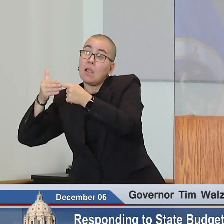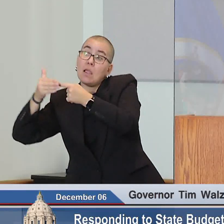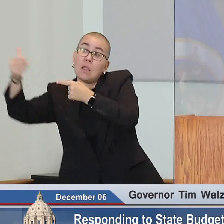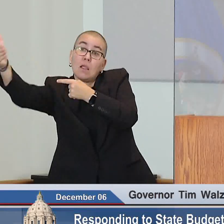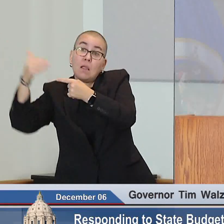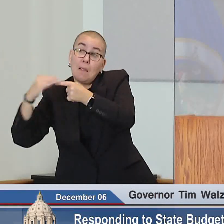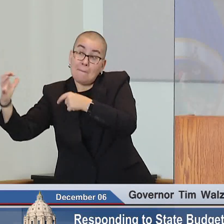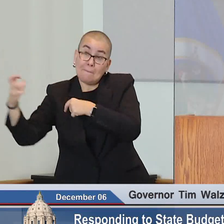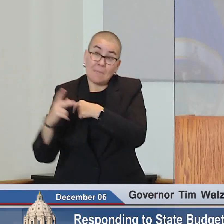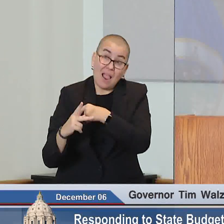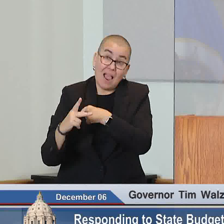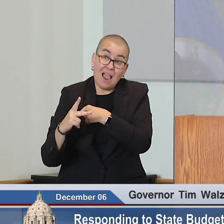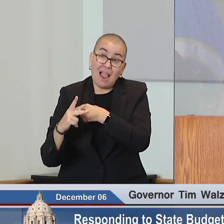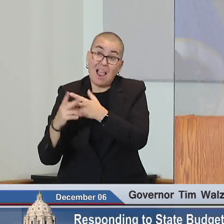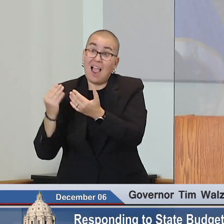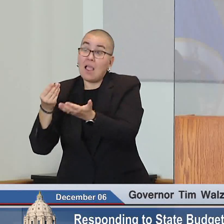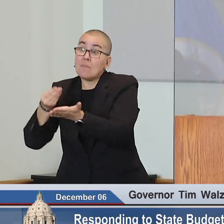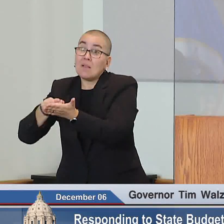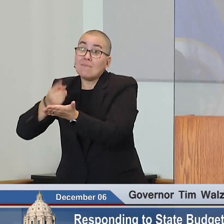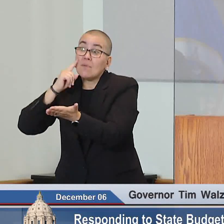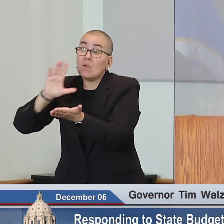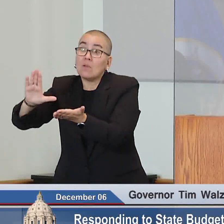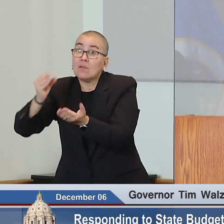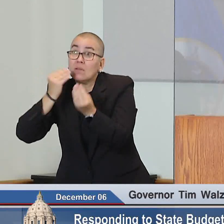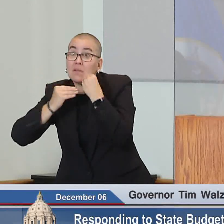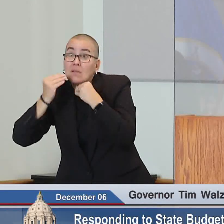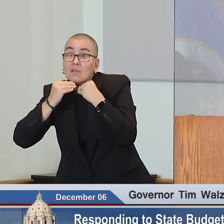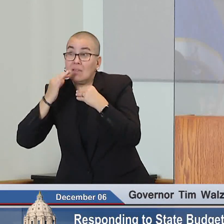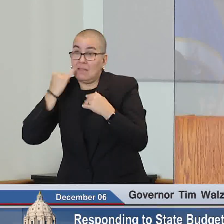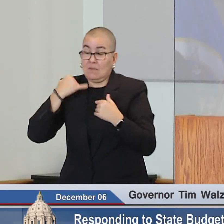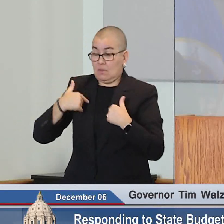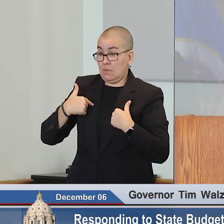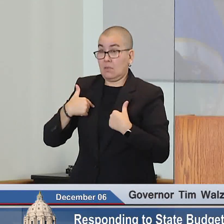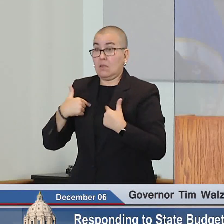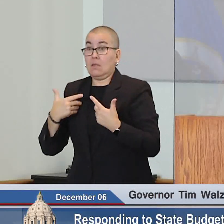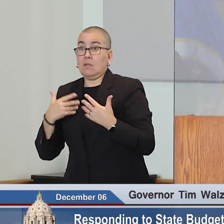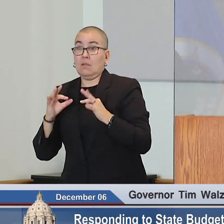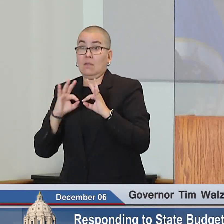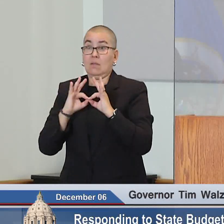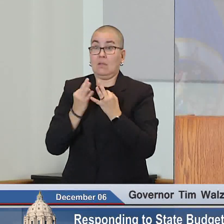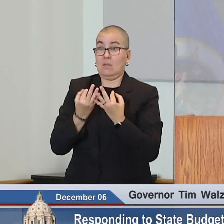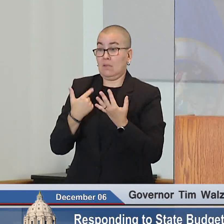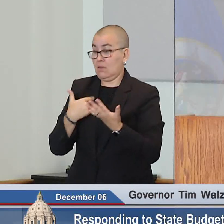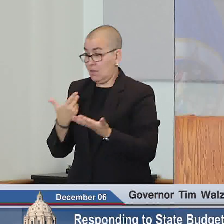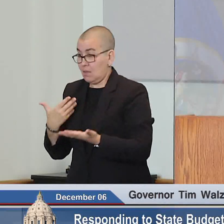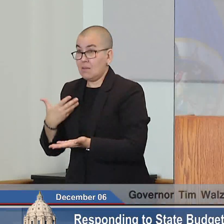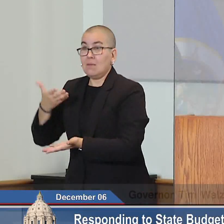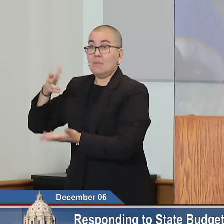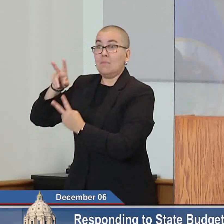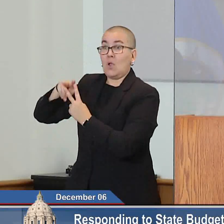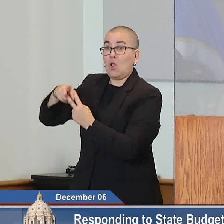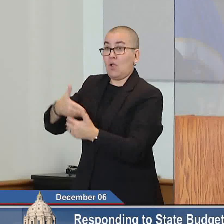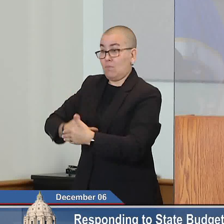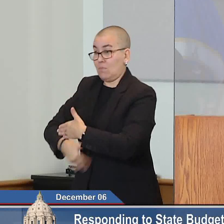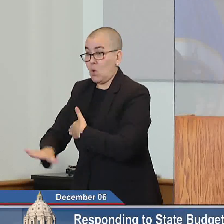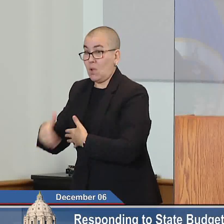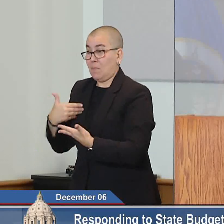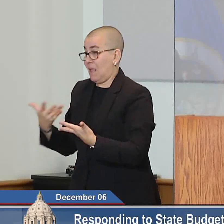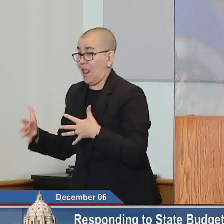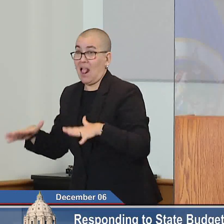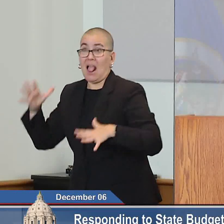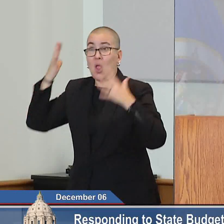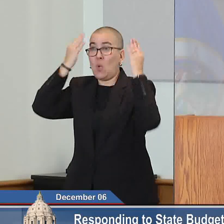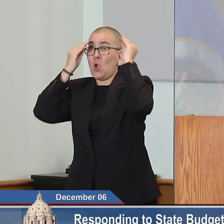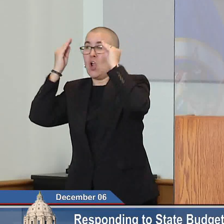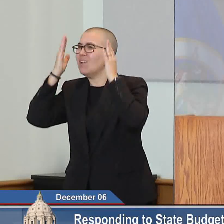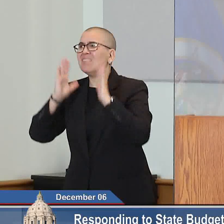between being with a newborn and being at work. They can do both. Anybody else? have final ones? Governor, can I follow up quickly on